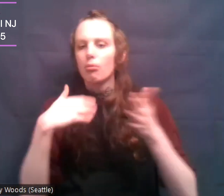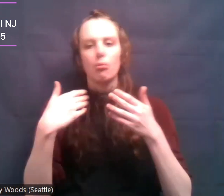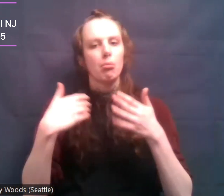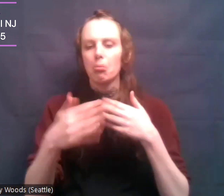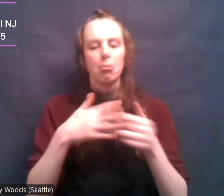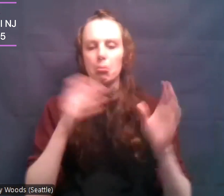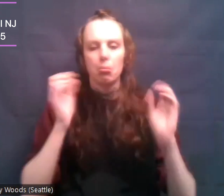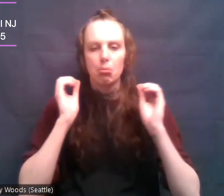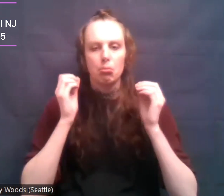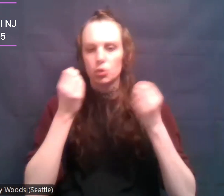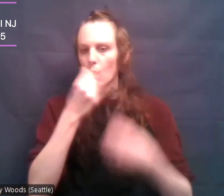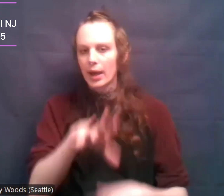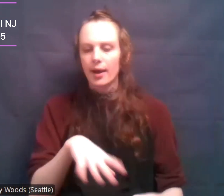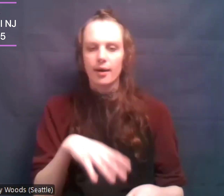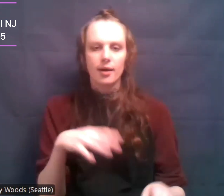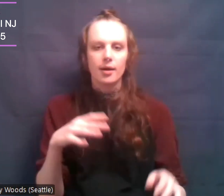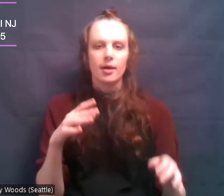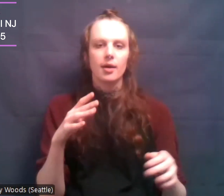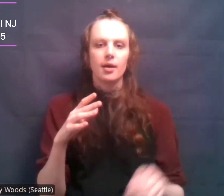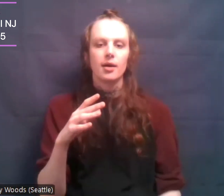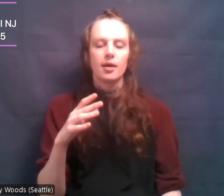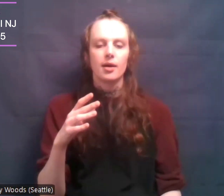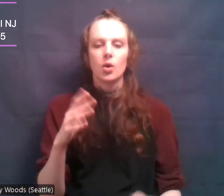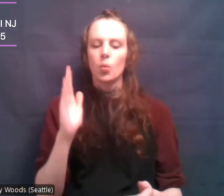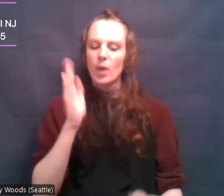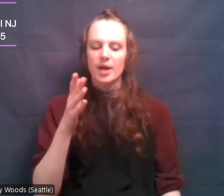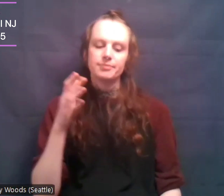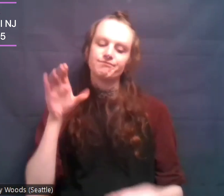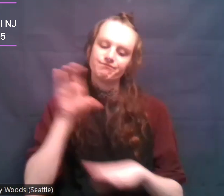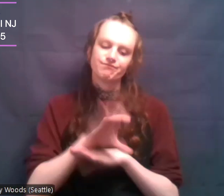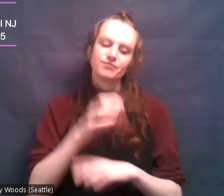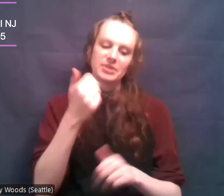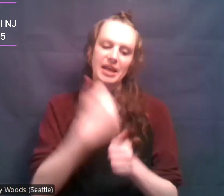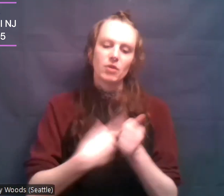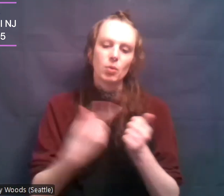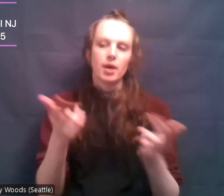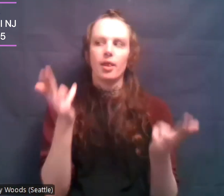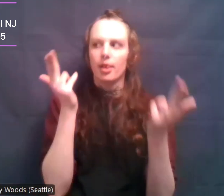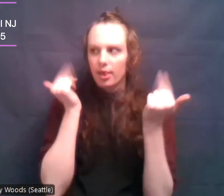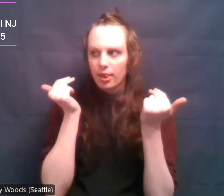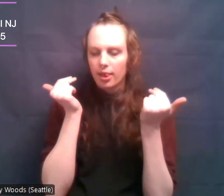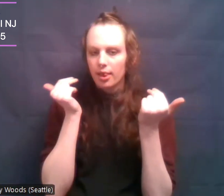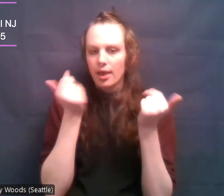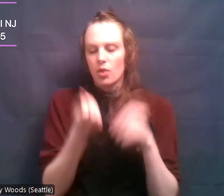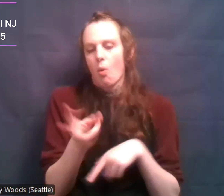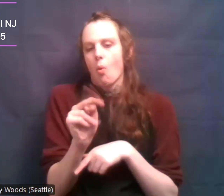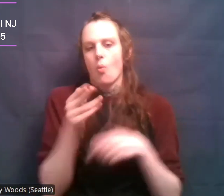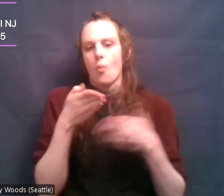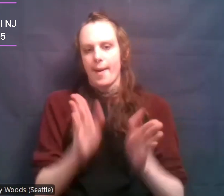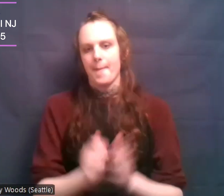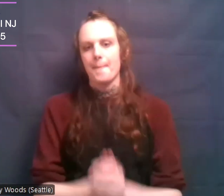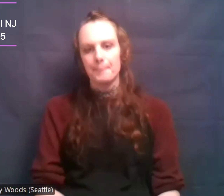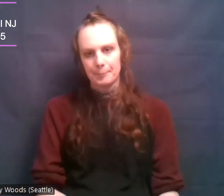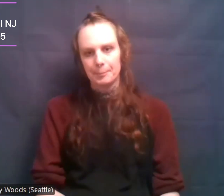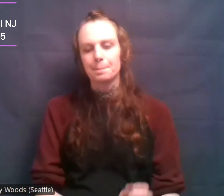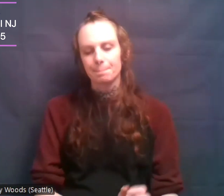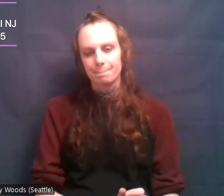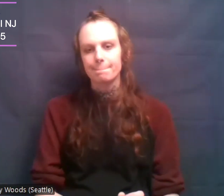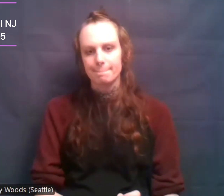bring everybody to their knees in like in their own special way. Like, like